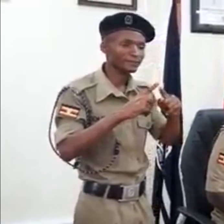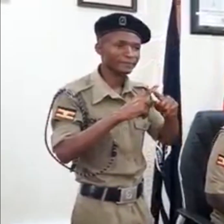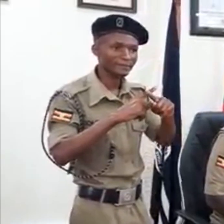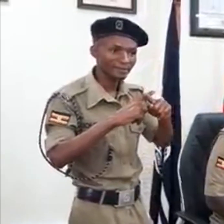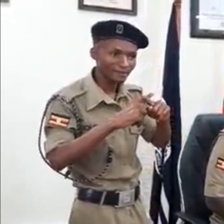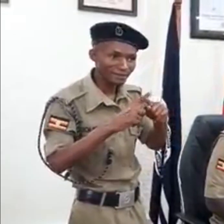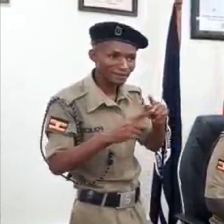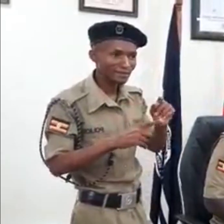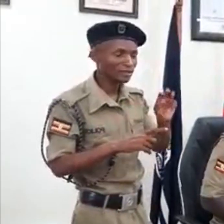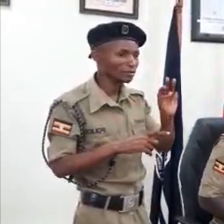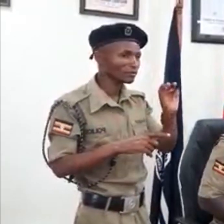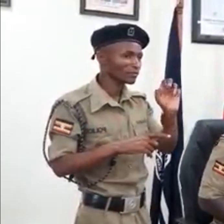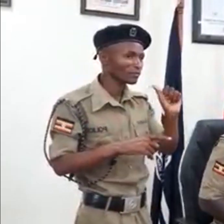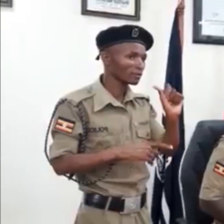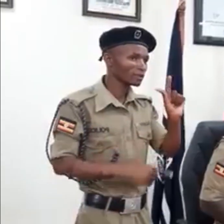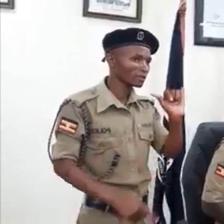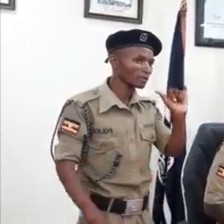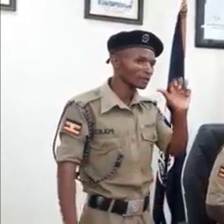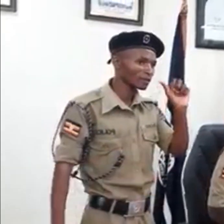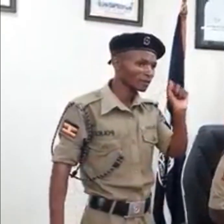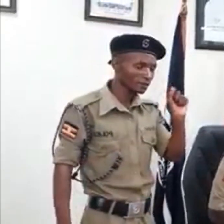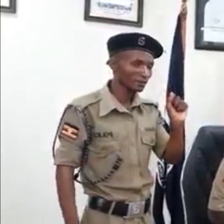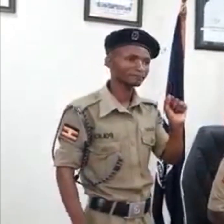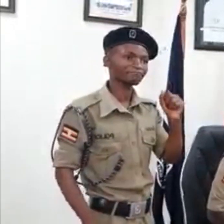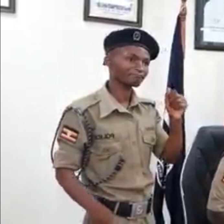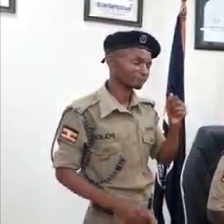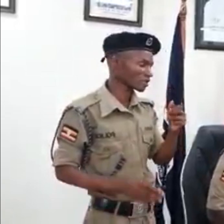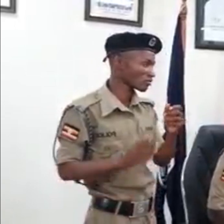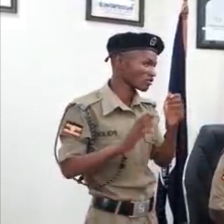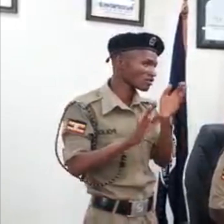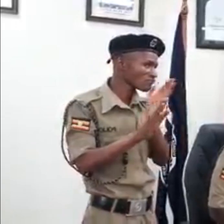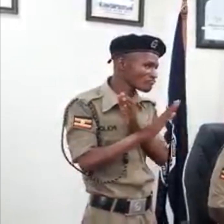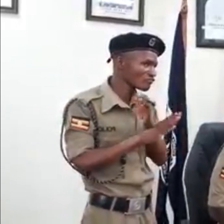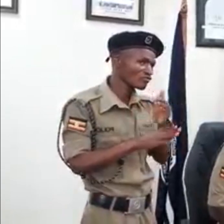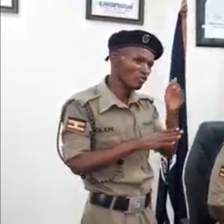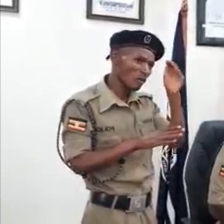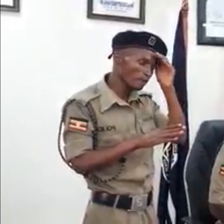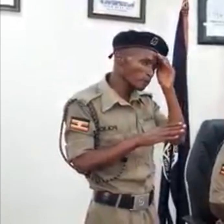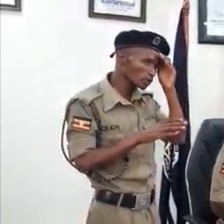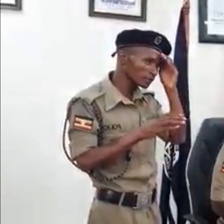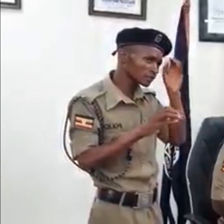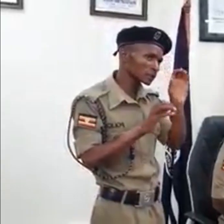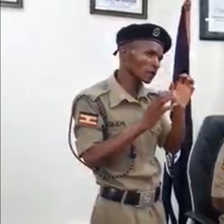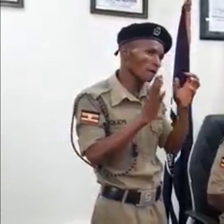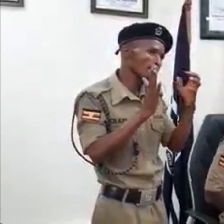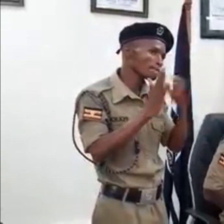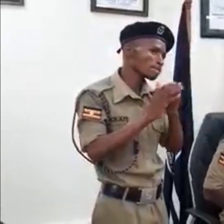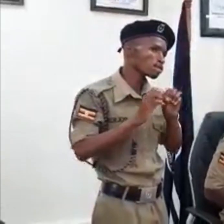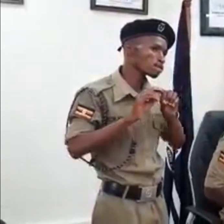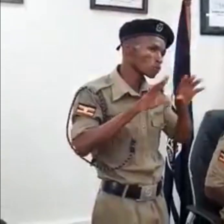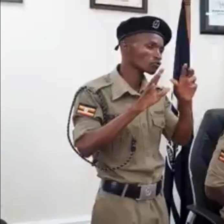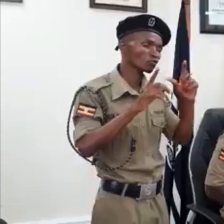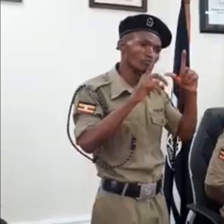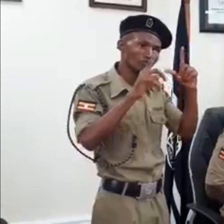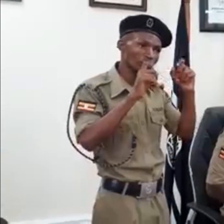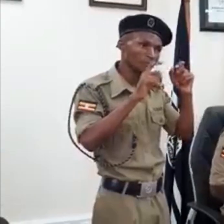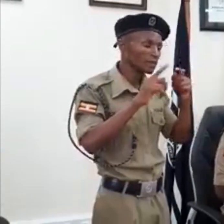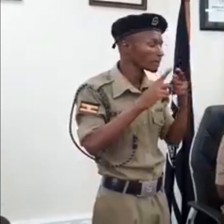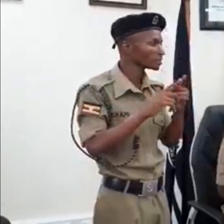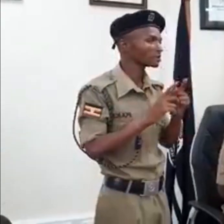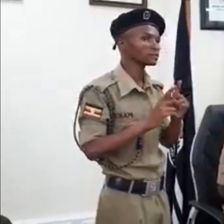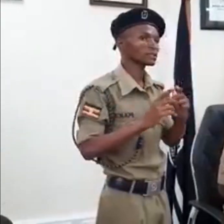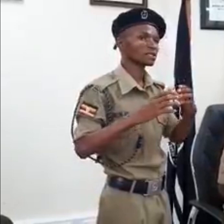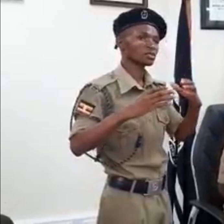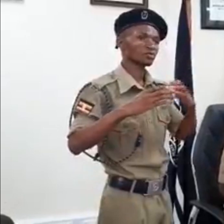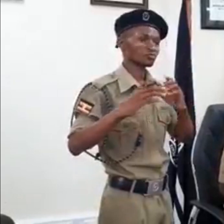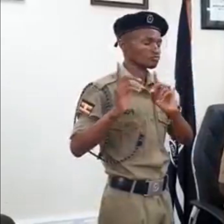Maria Yosefu of Chotera. We put out photographs, but he's still on the run. Our task teams are trying as much